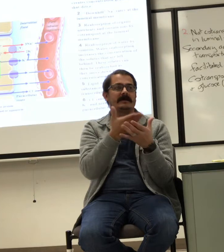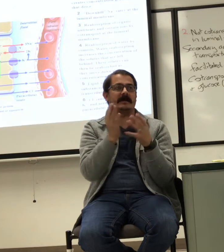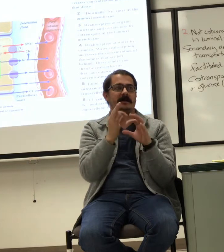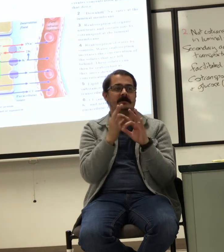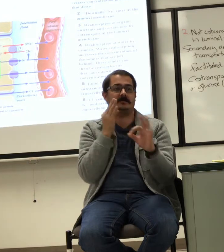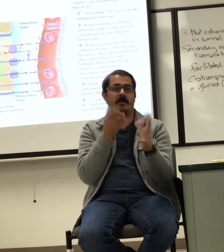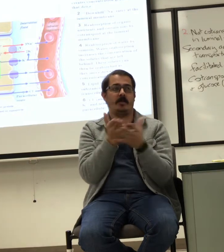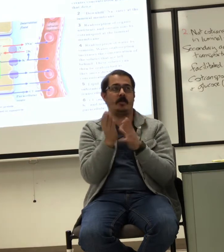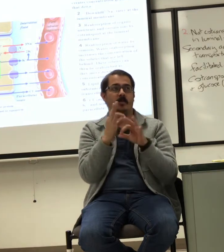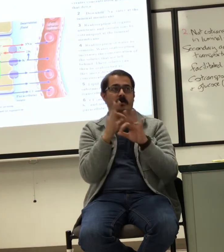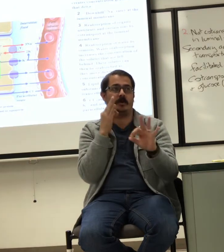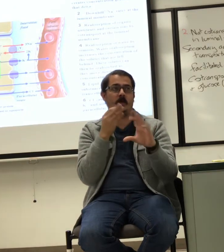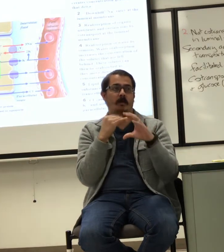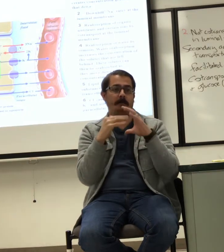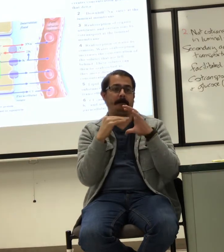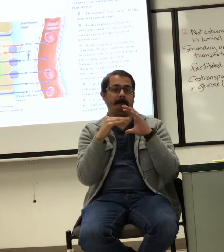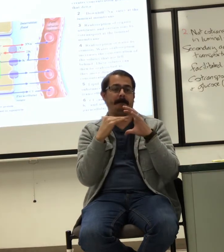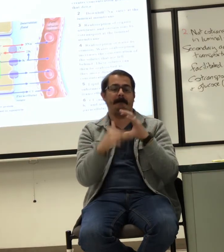Okay?